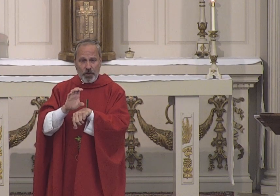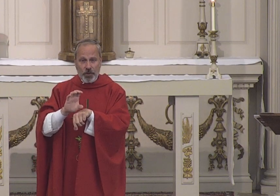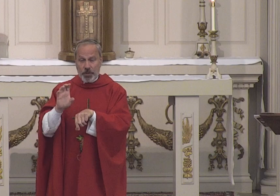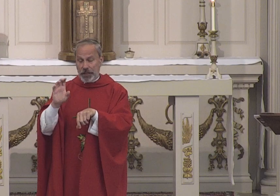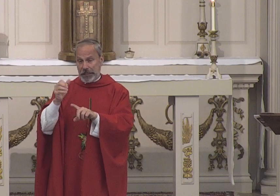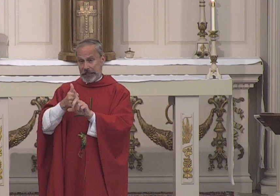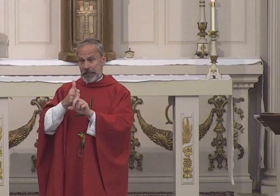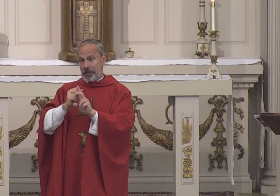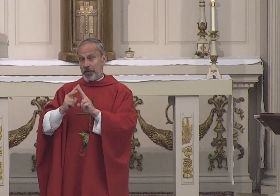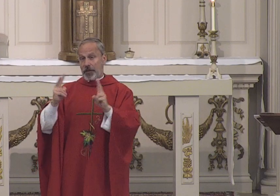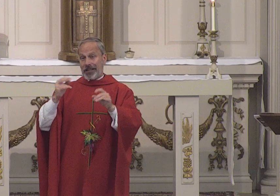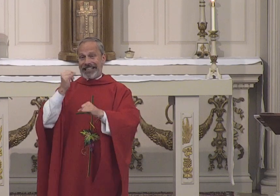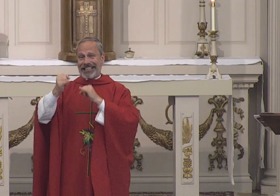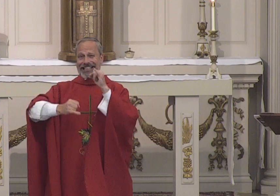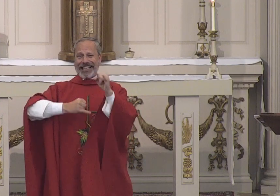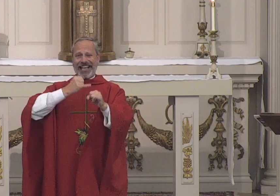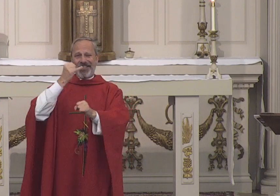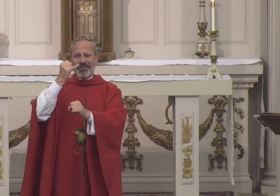the church.